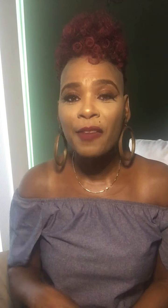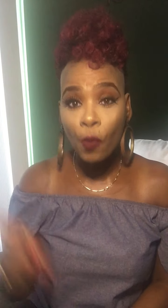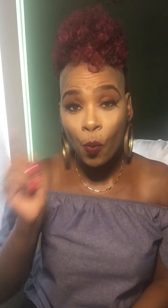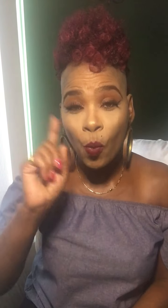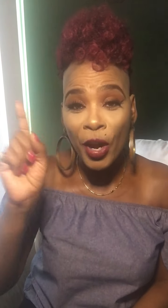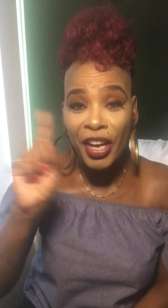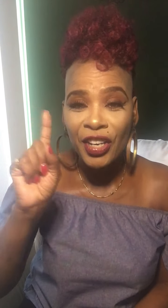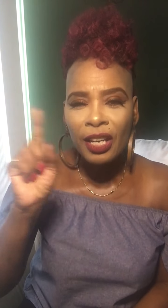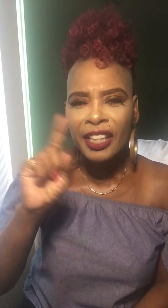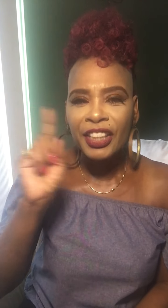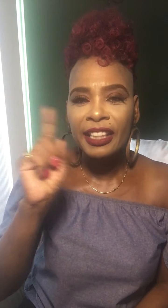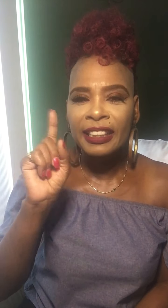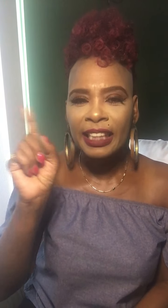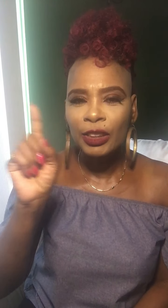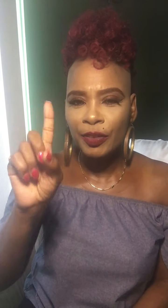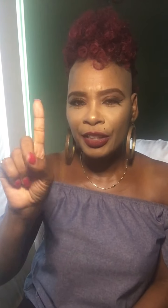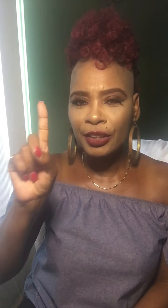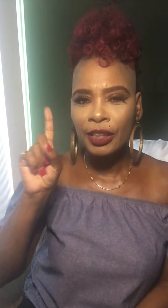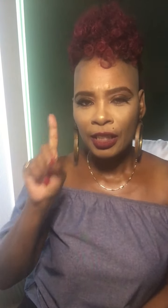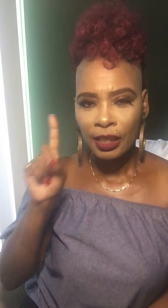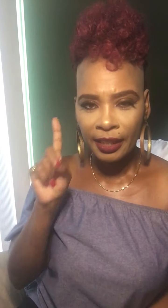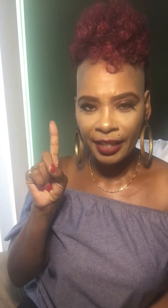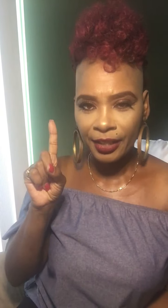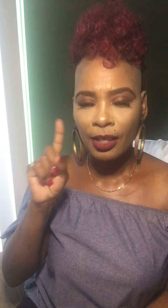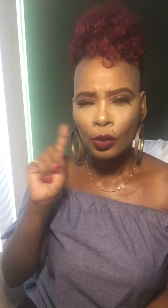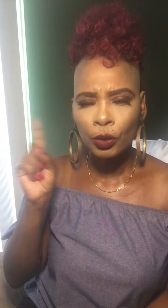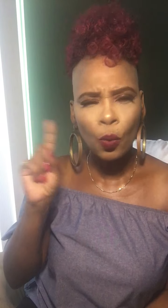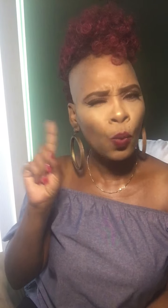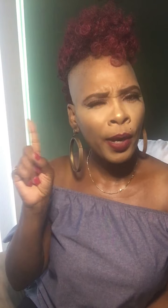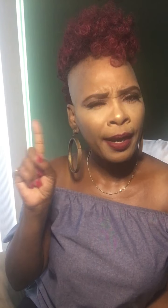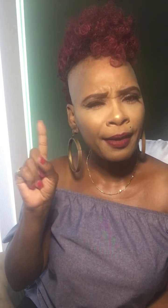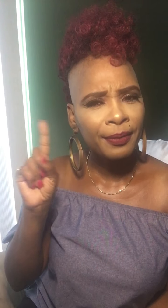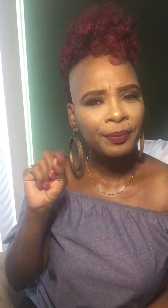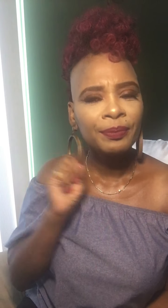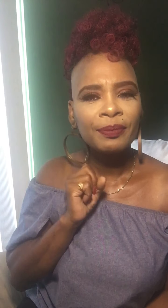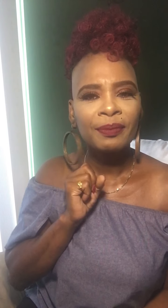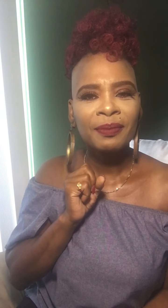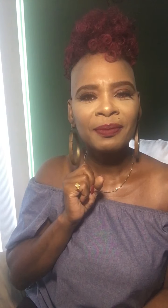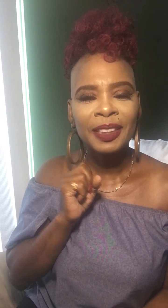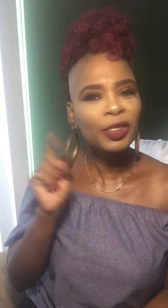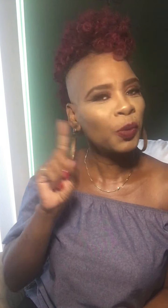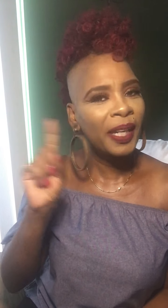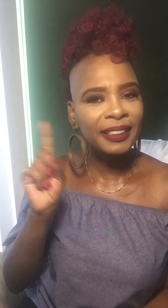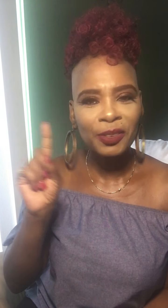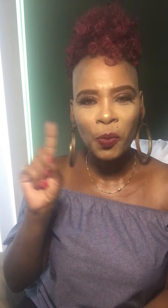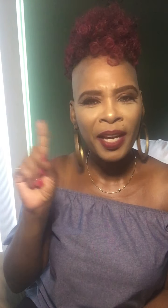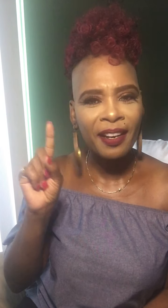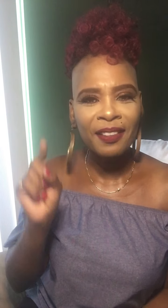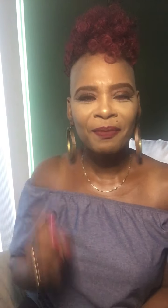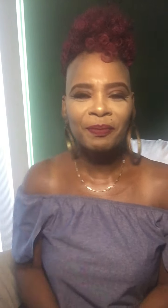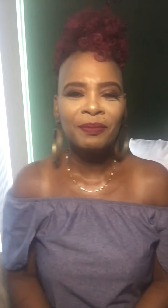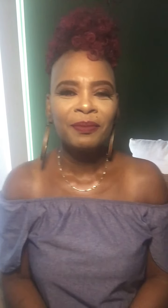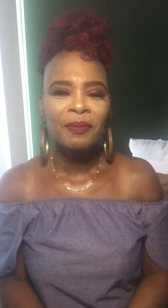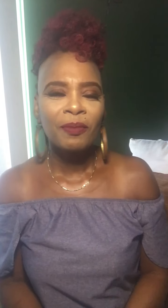for where. Your index finger here. So where. Just twice. Where.